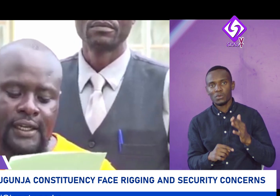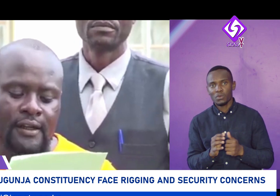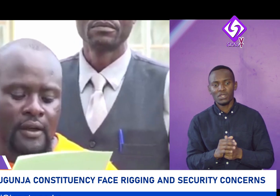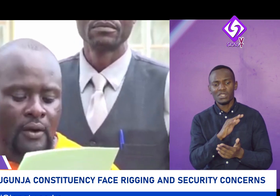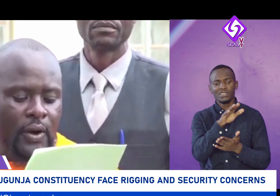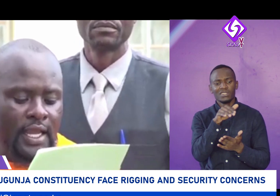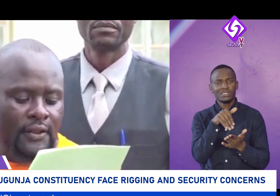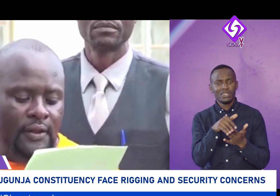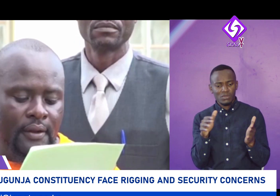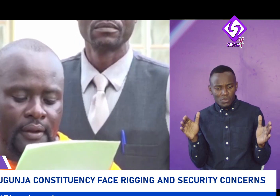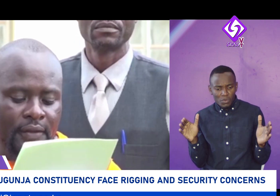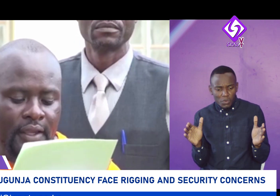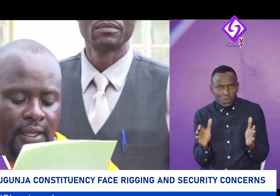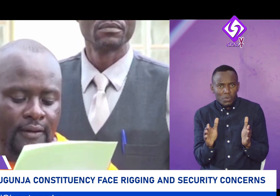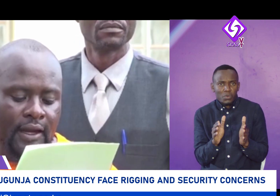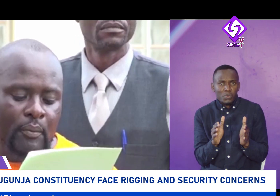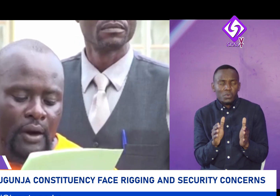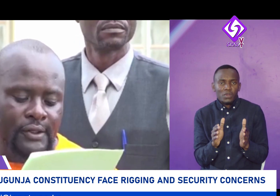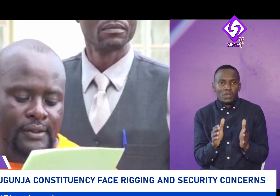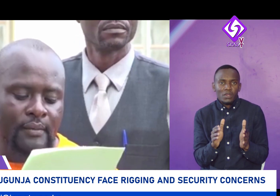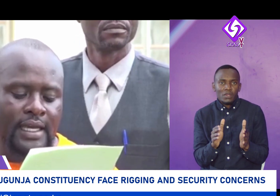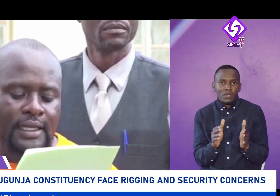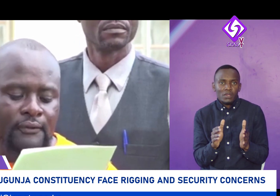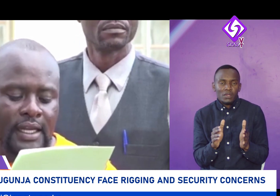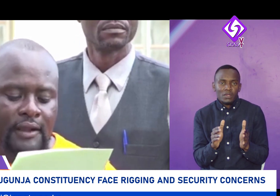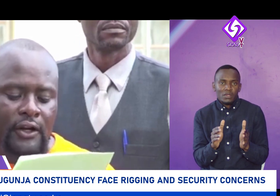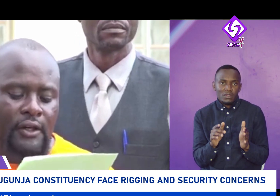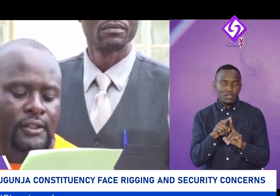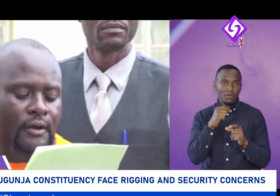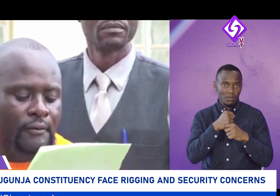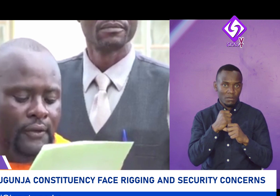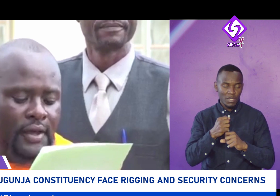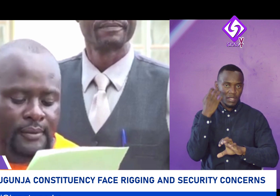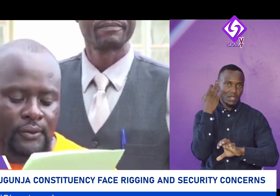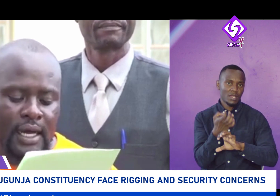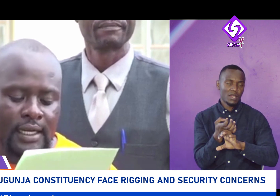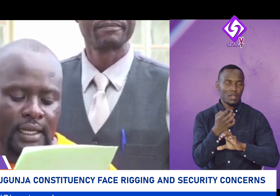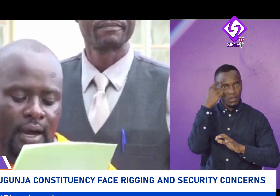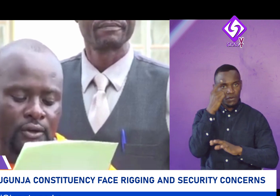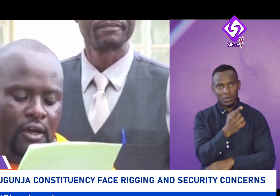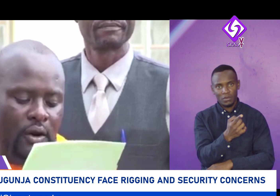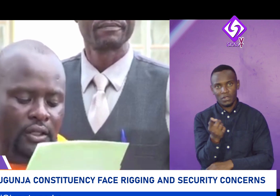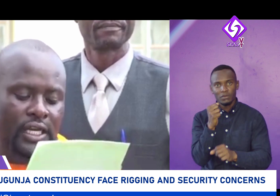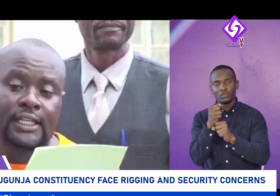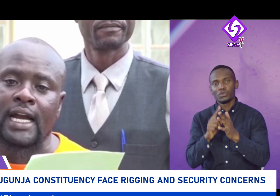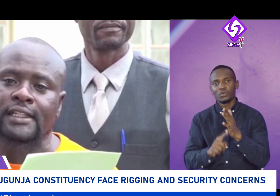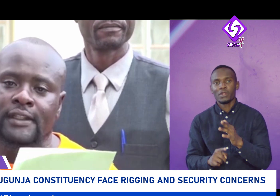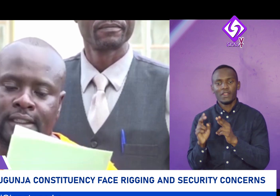concentrated within their compounds, making it very difficult for them to carry out normal church